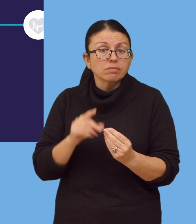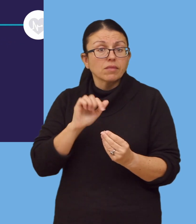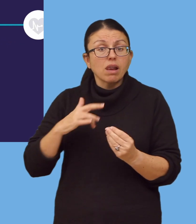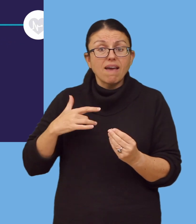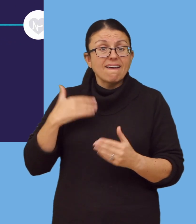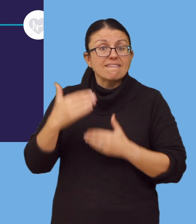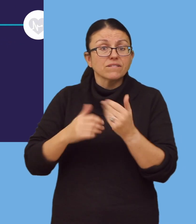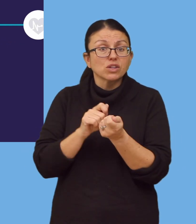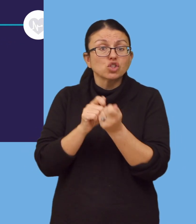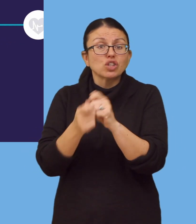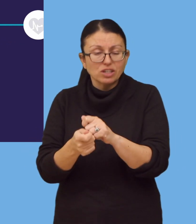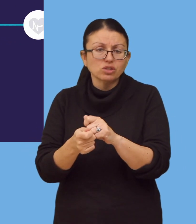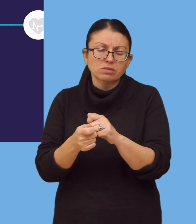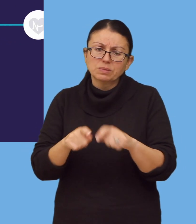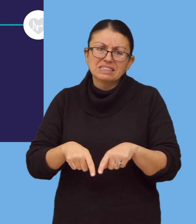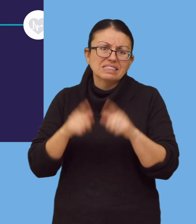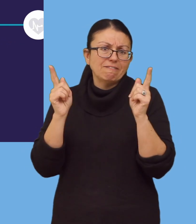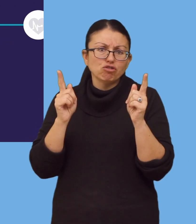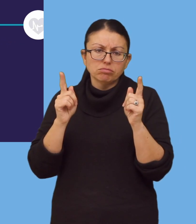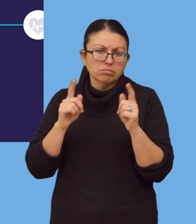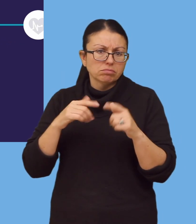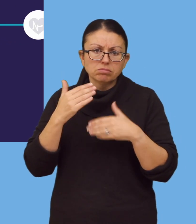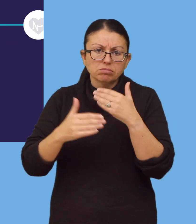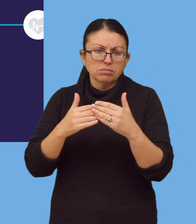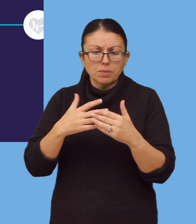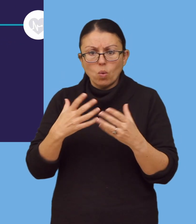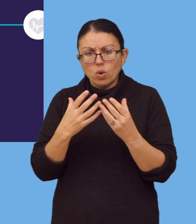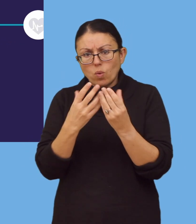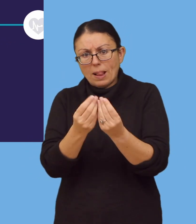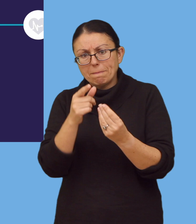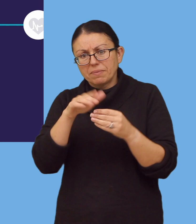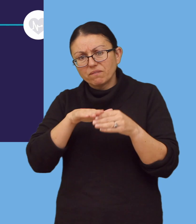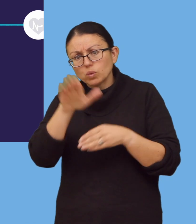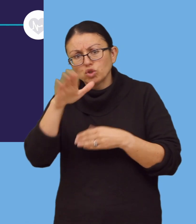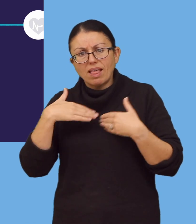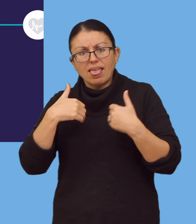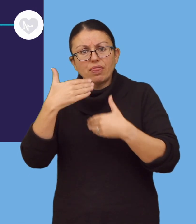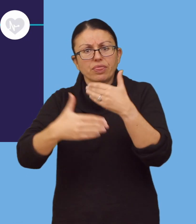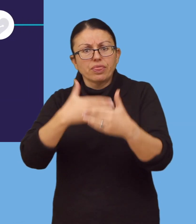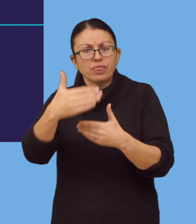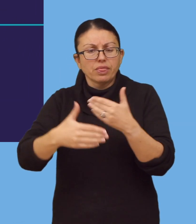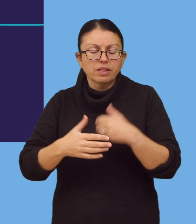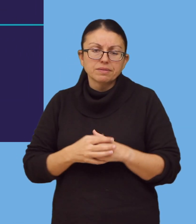Diabetes. Good control of your blood sugar is important to reduce your risk of infections after surgery.